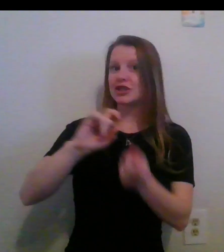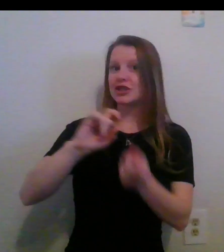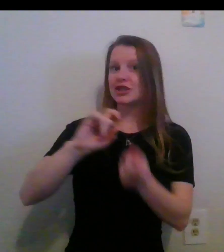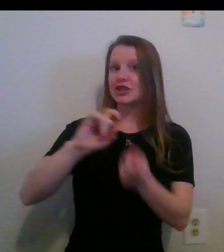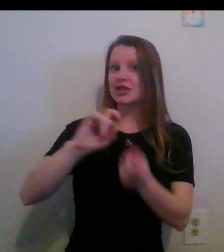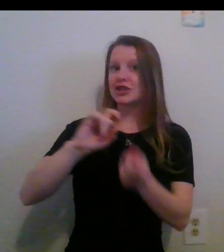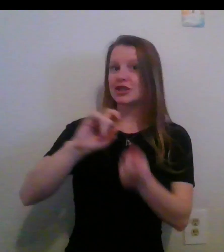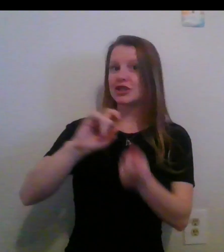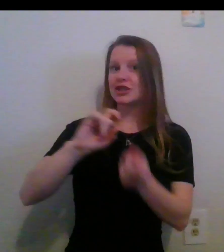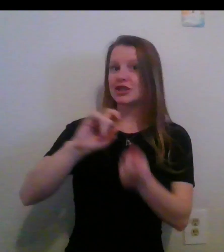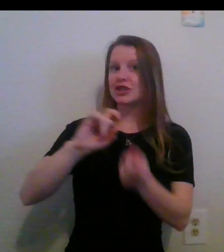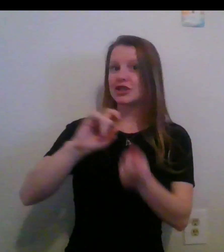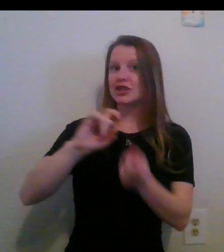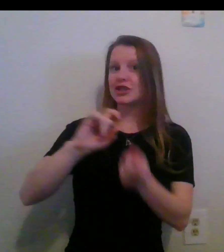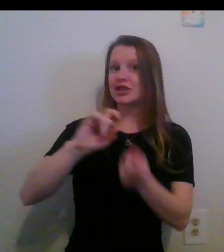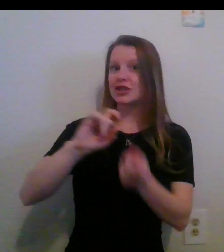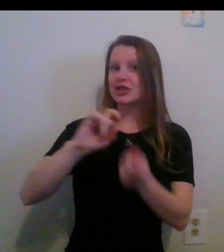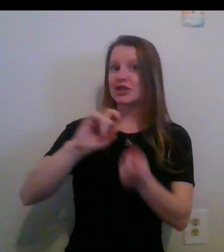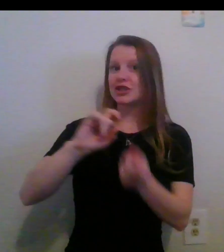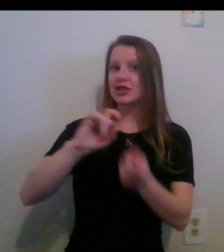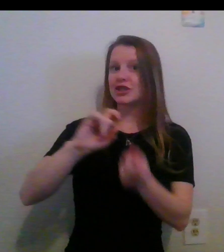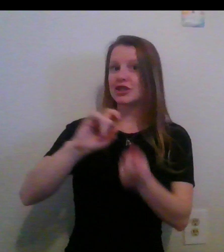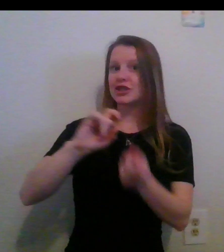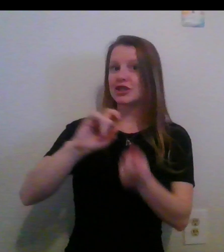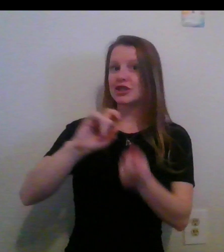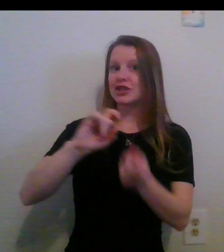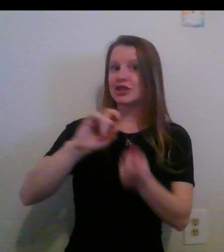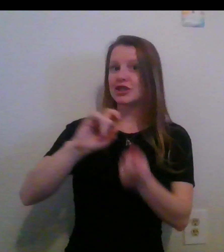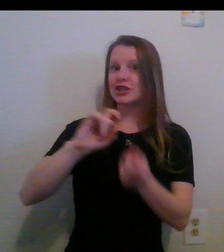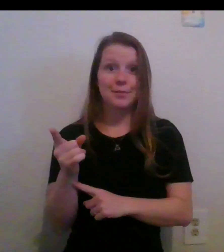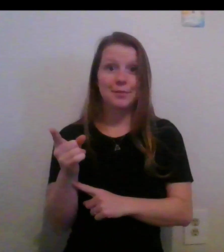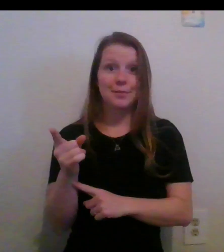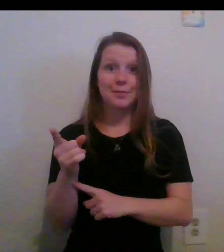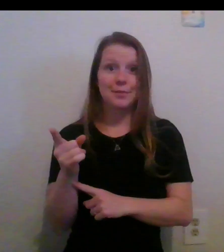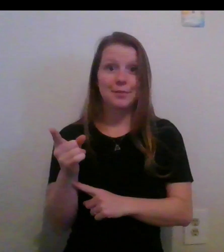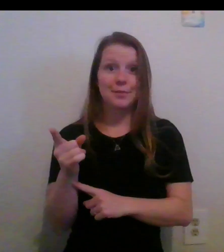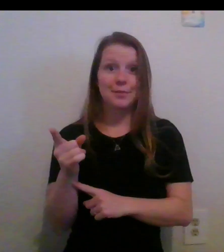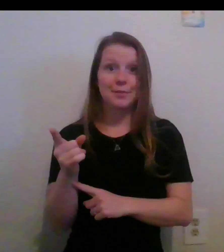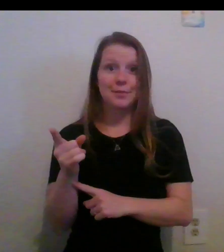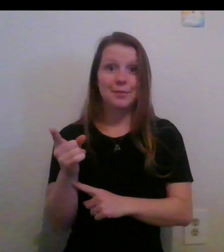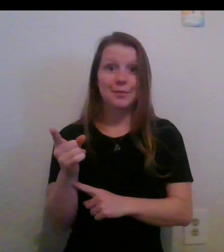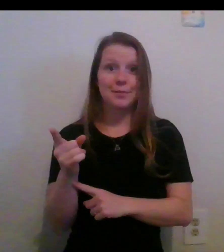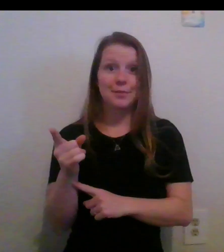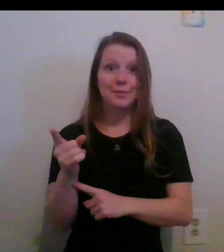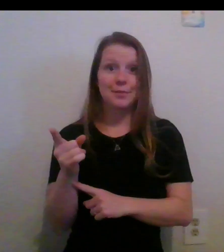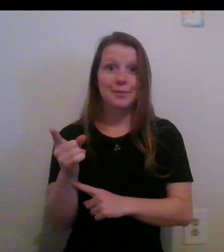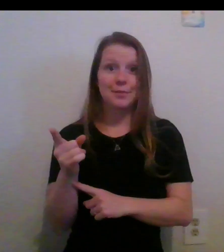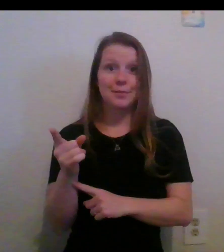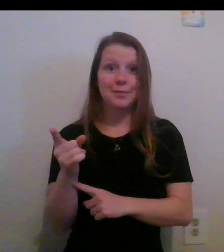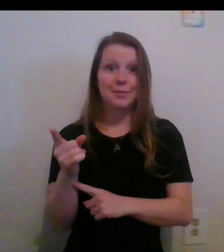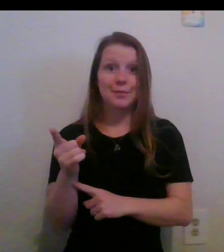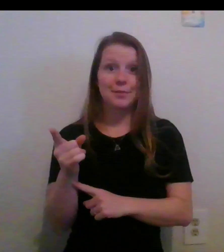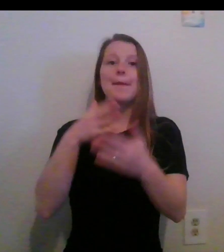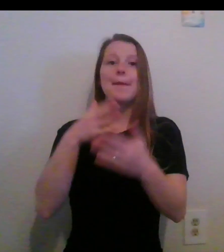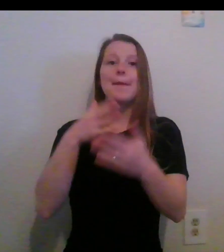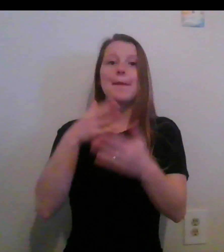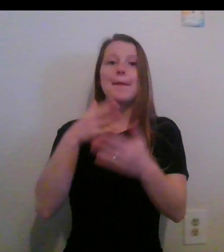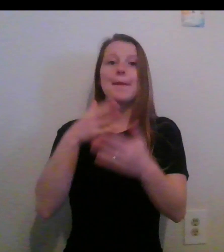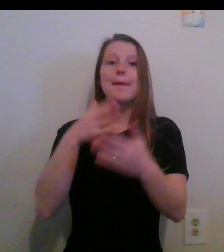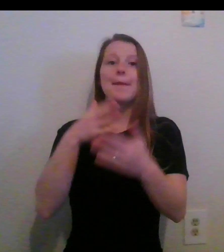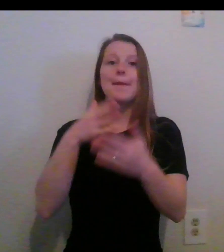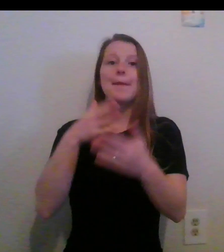in size, and the boys will also experience what is called ejaculation, usually around the age of 13.